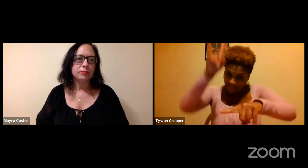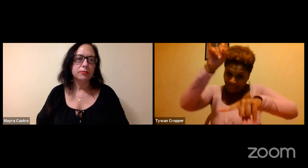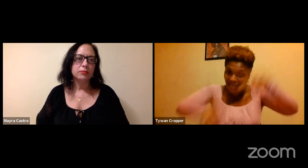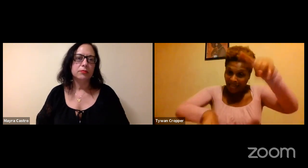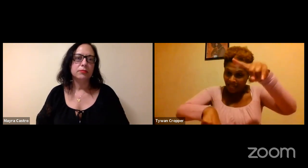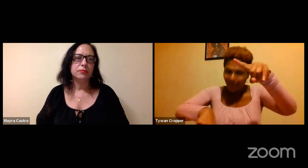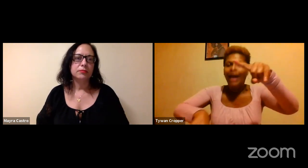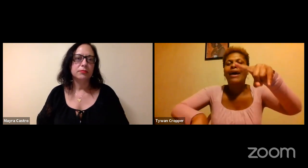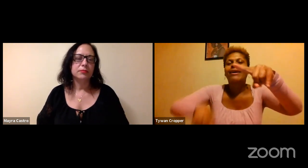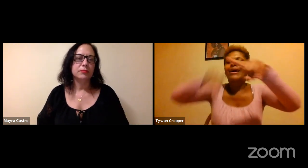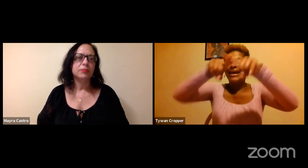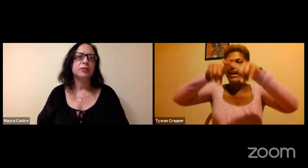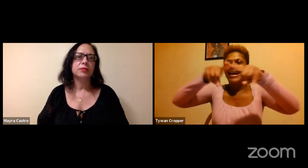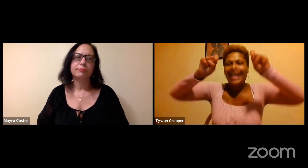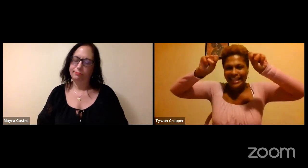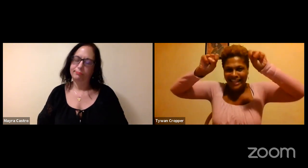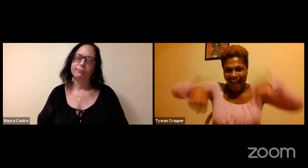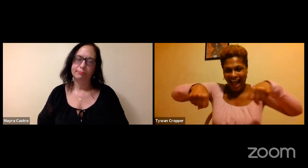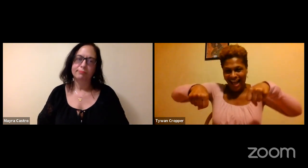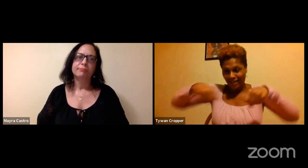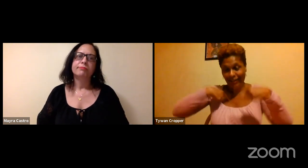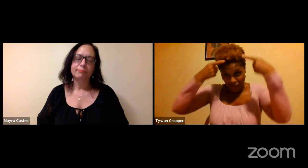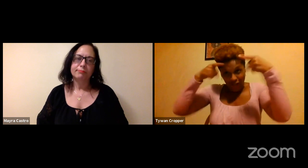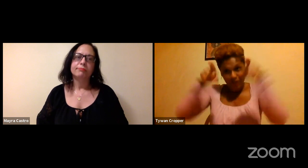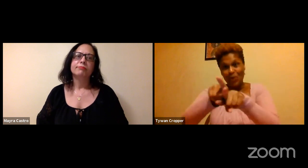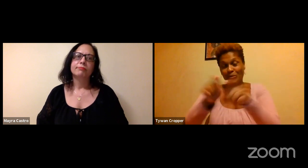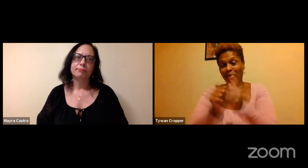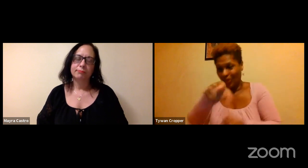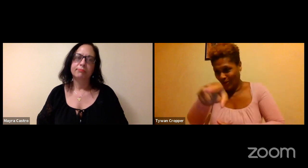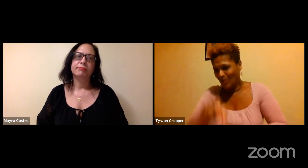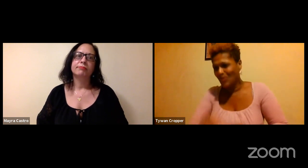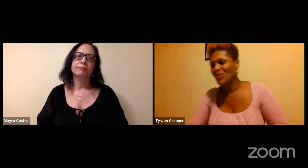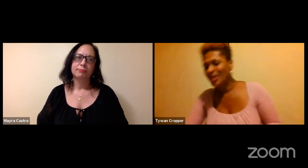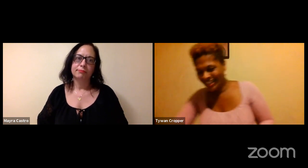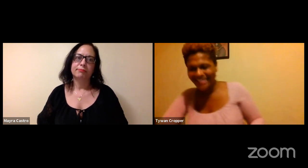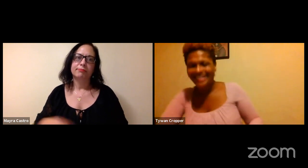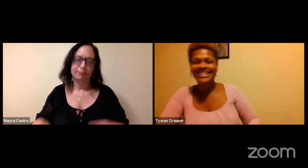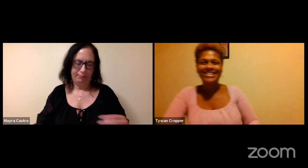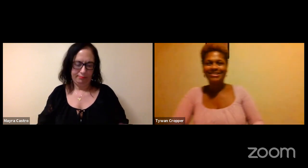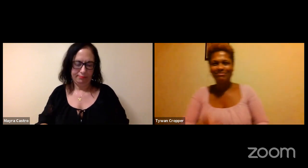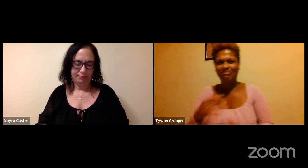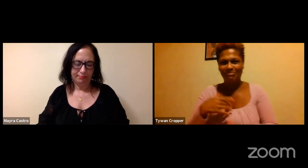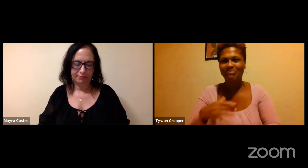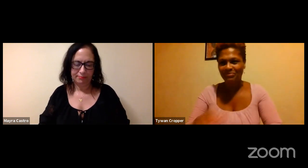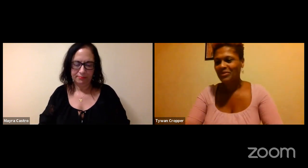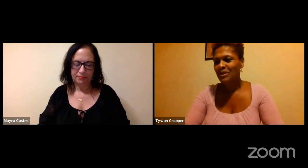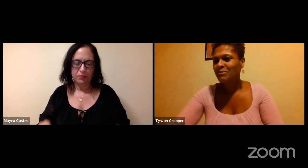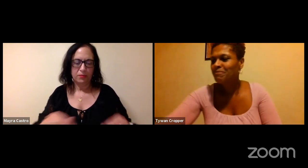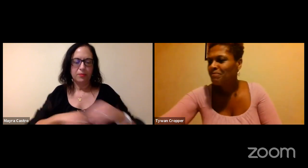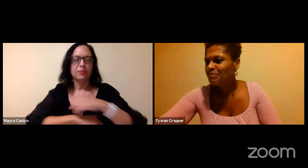Definitely. That is the most important. You know, I agree with you totally.